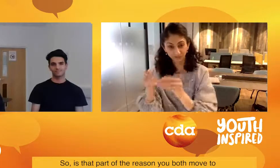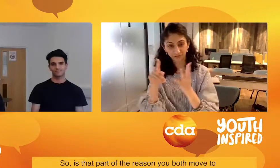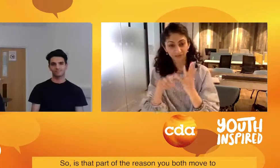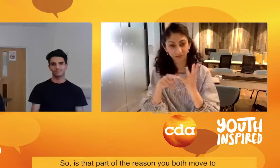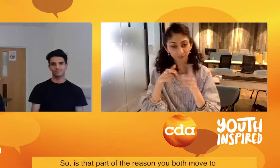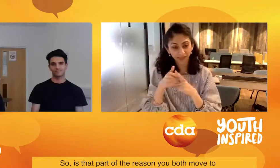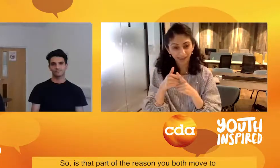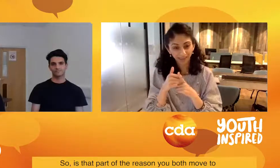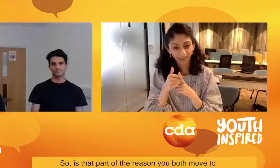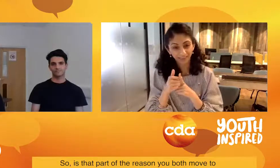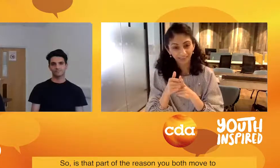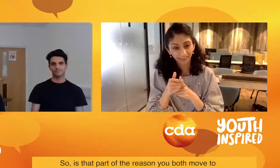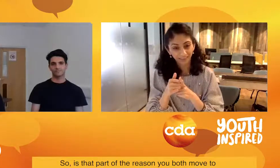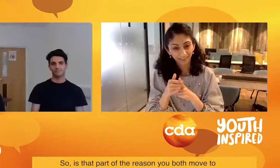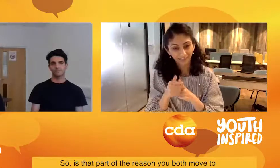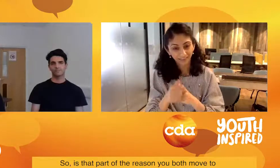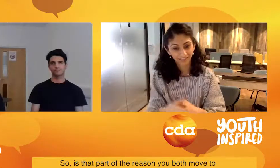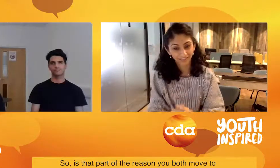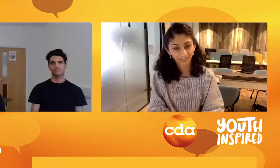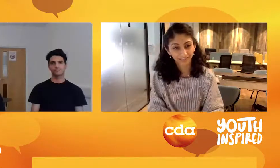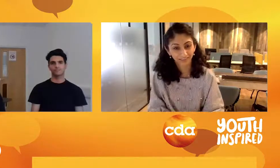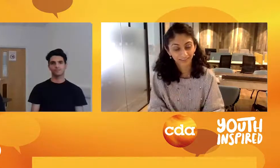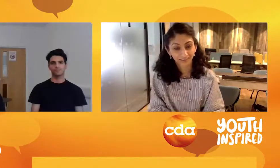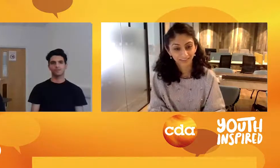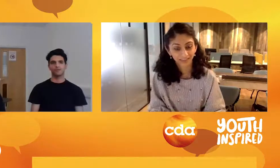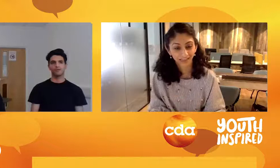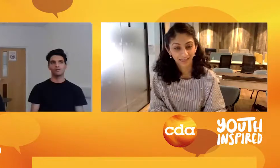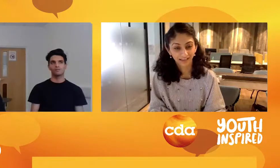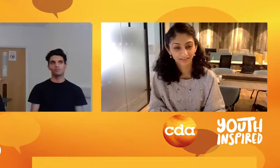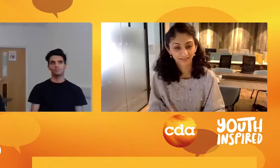So is that part of the reason you both moved to the UK?